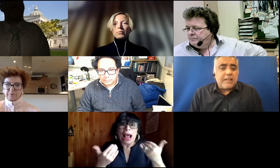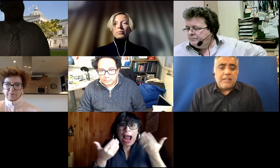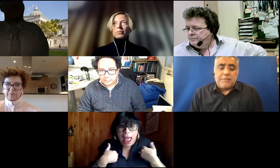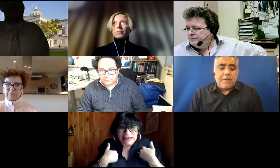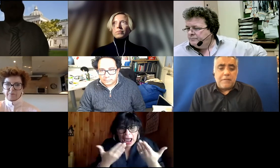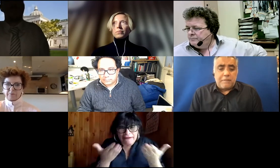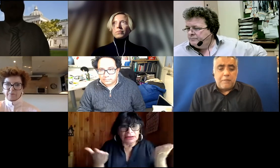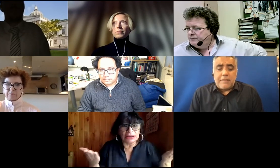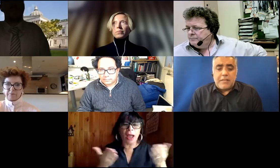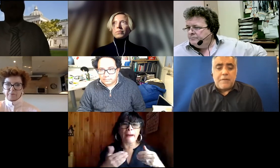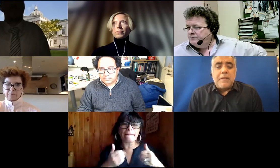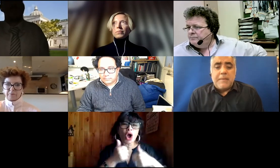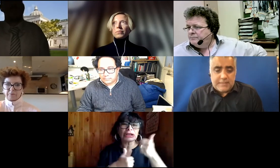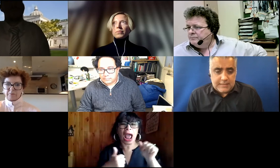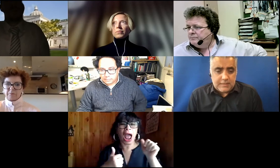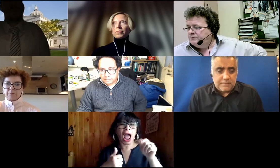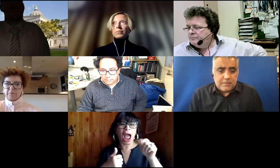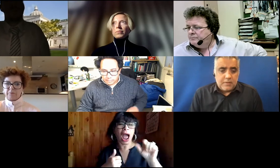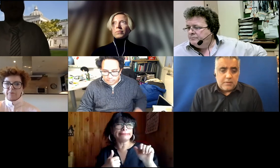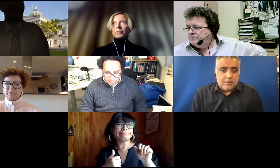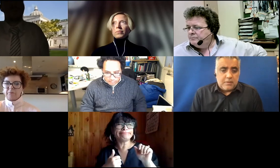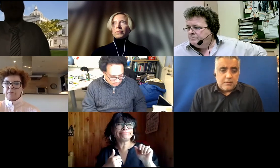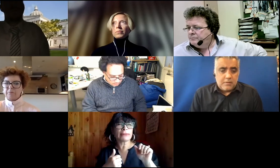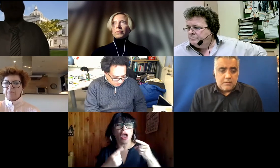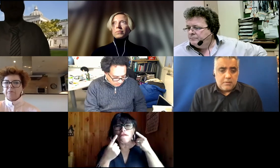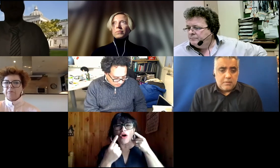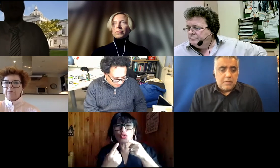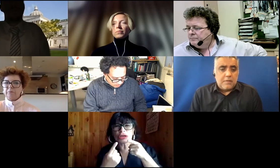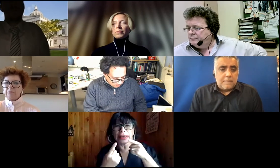again, it's very limited.